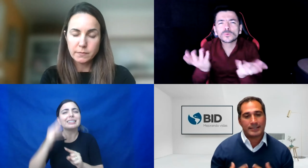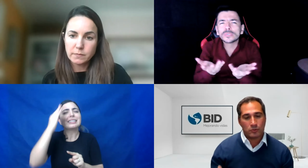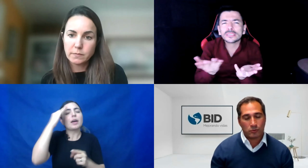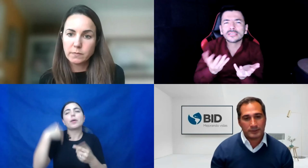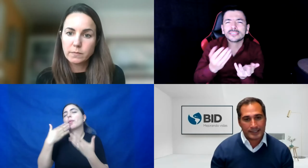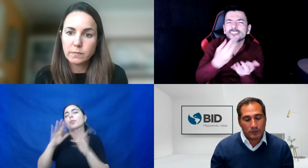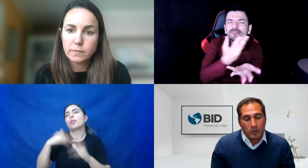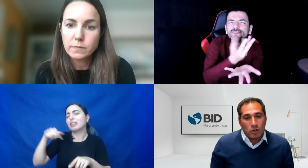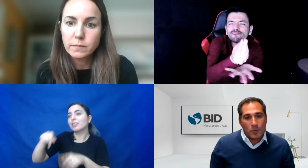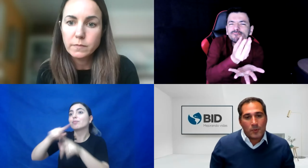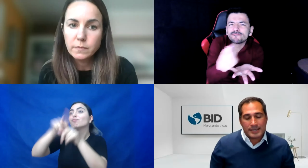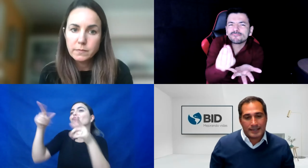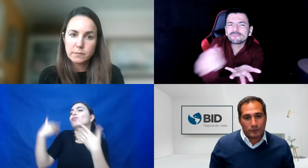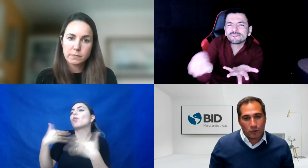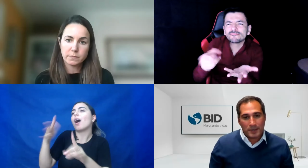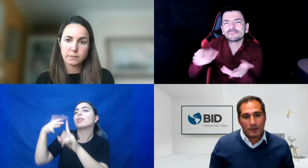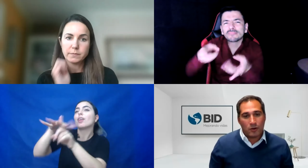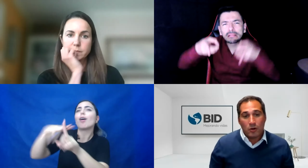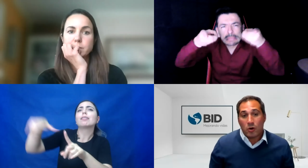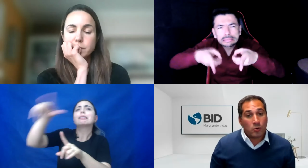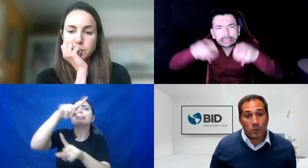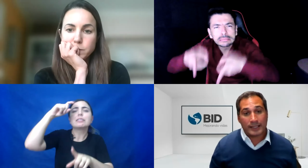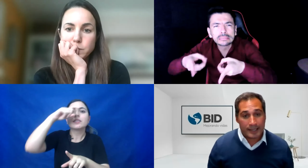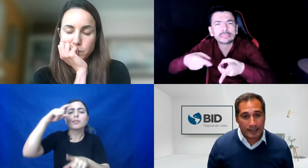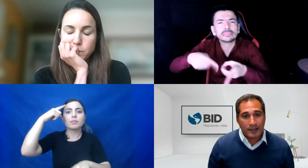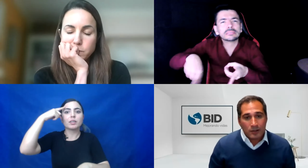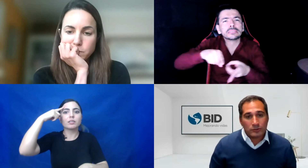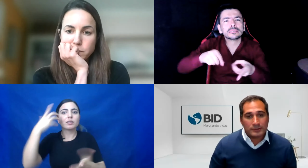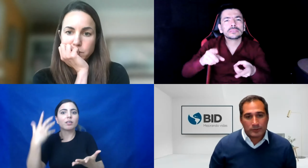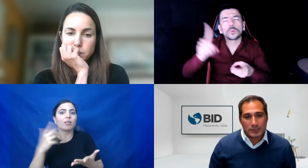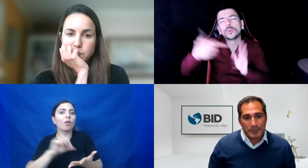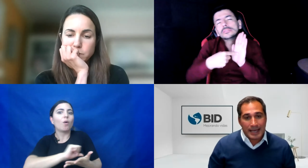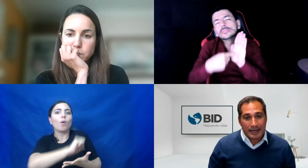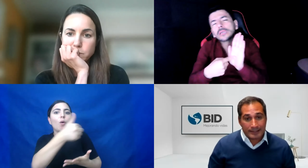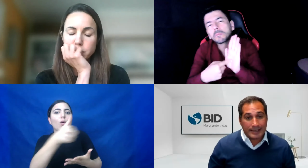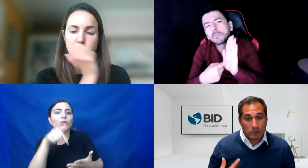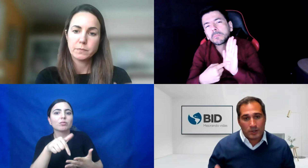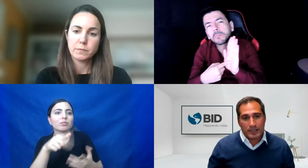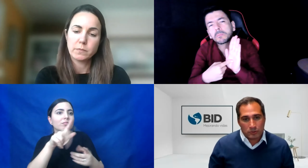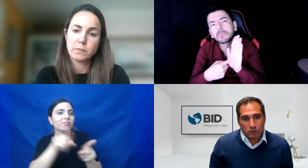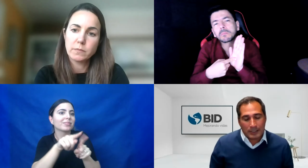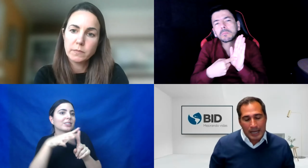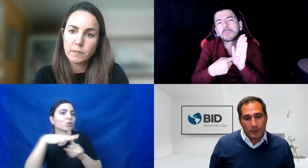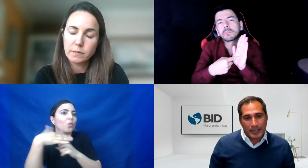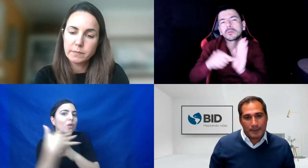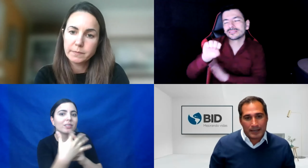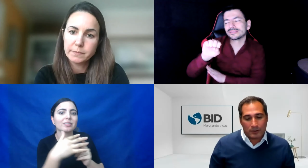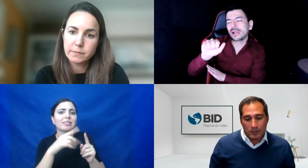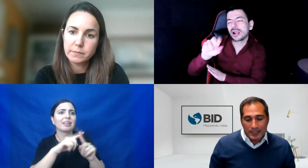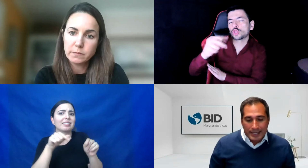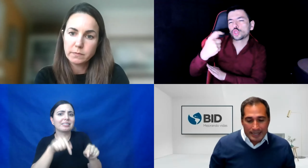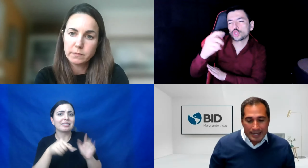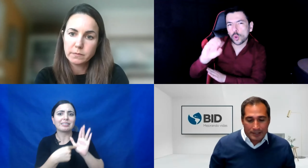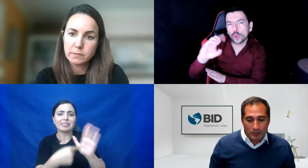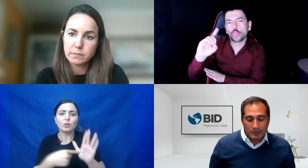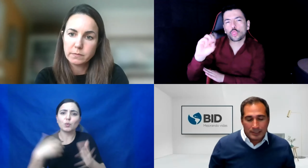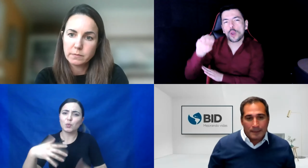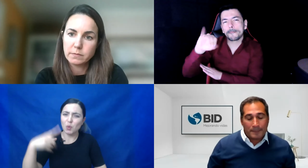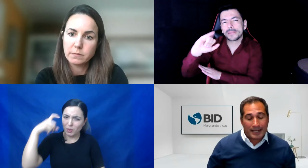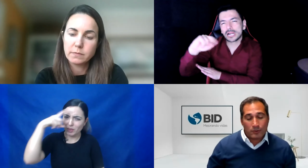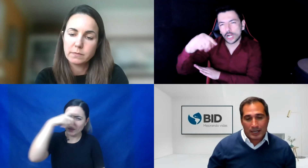institutions, and this is difficult to do, especially in a context such as Santo Domingo or similar